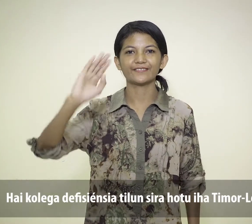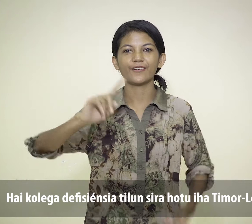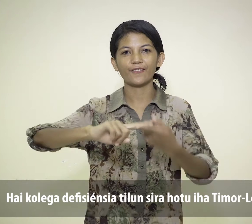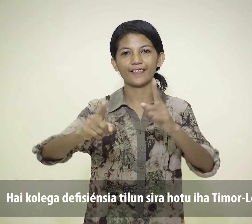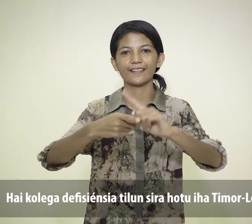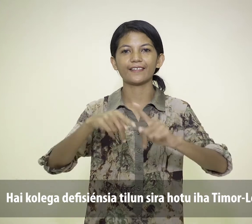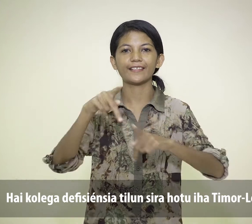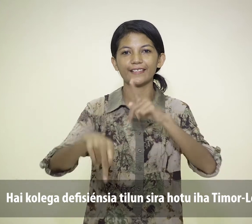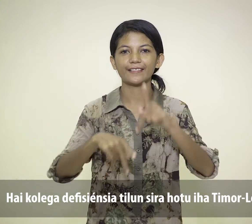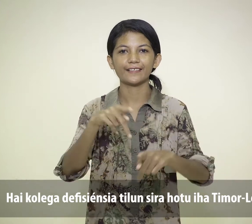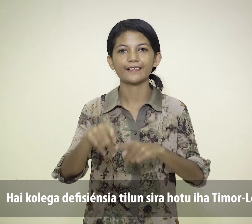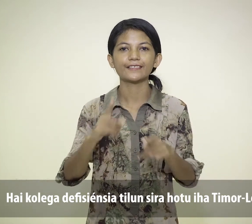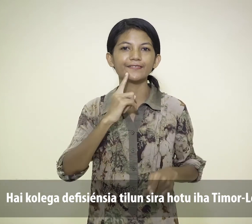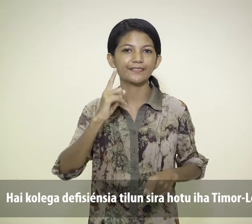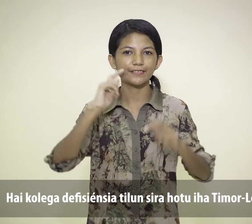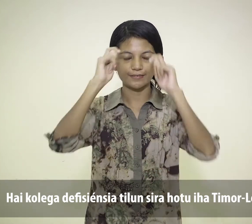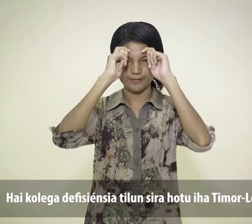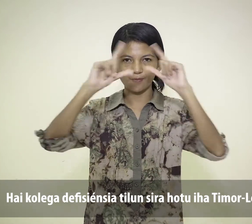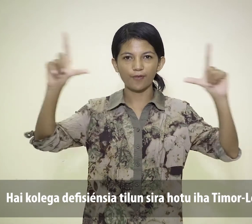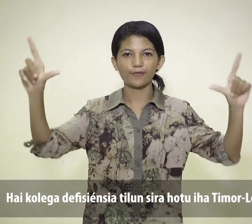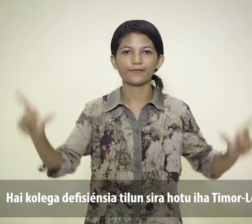Hi, colega de eficiência Tilo Sirahoto e a Timor-Leste.